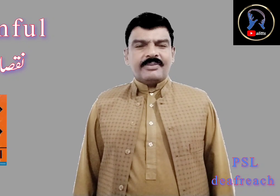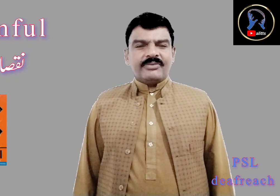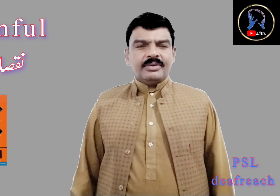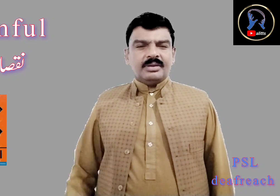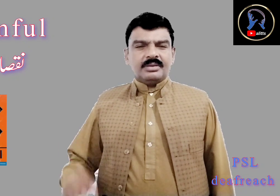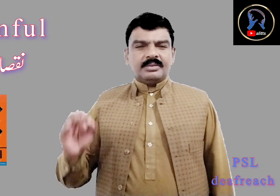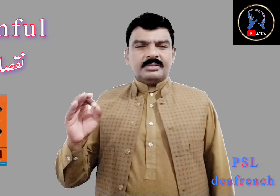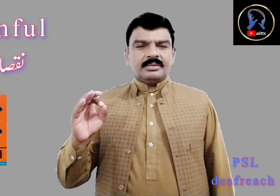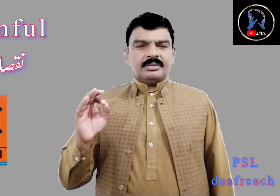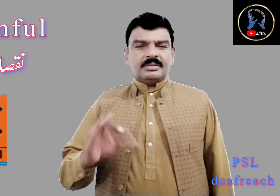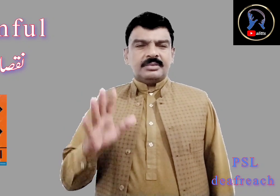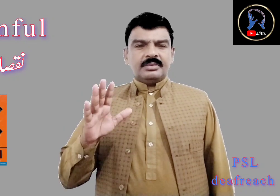harmful